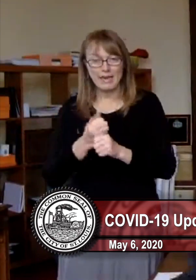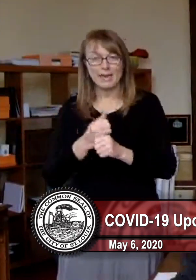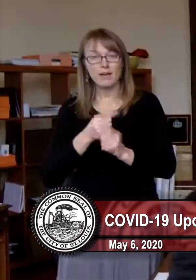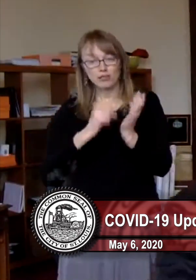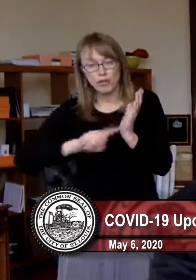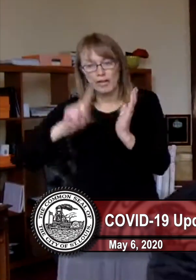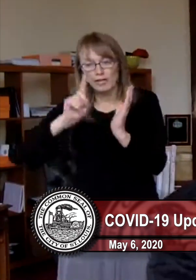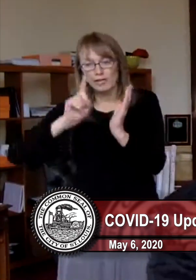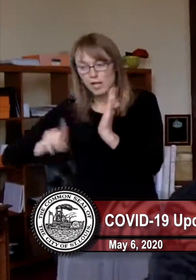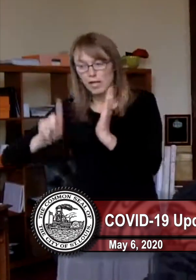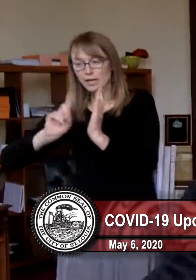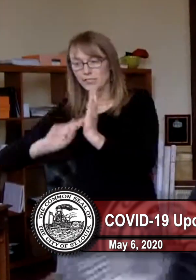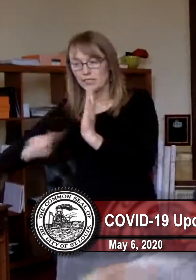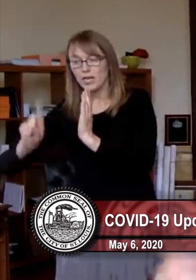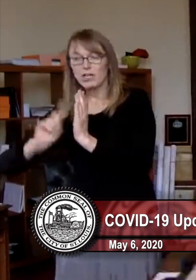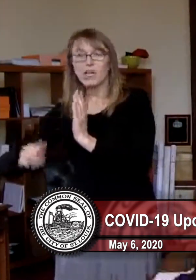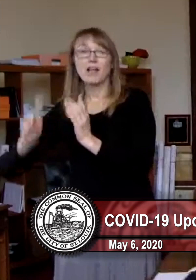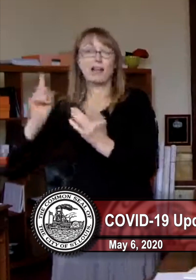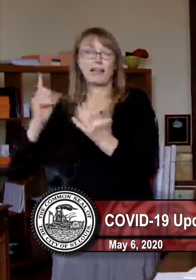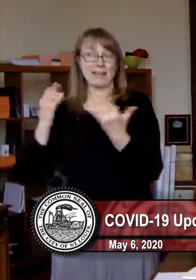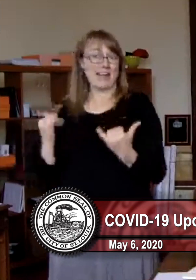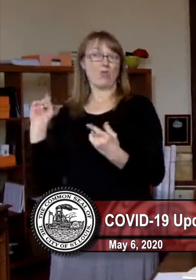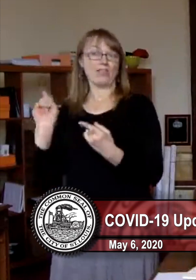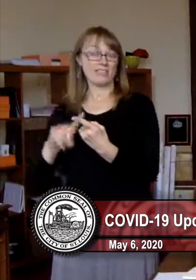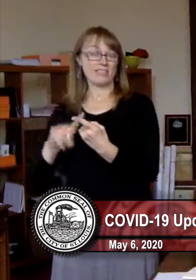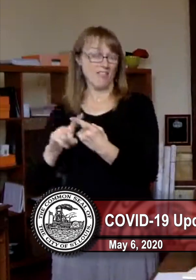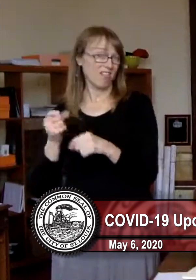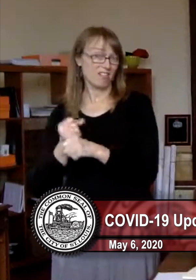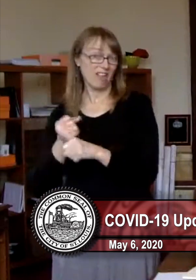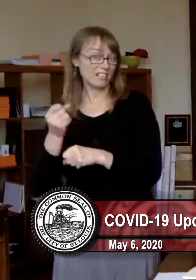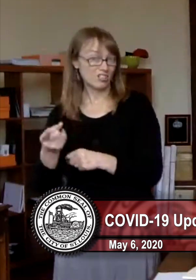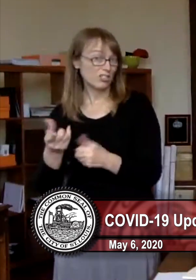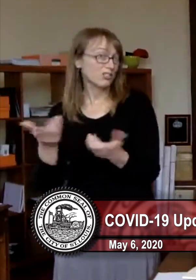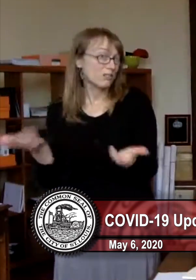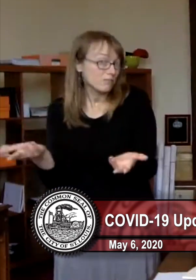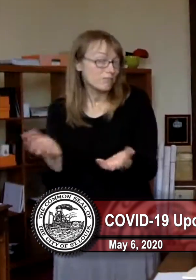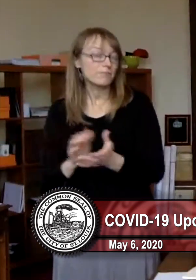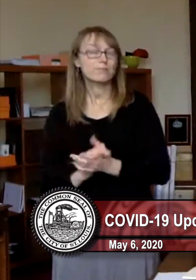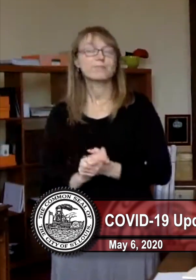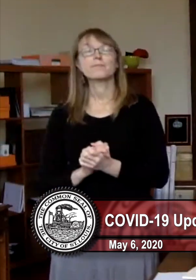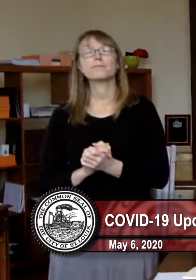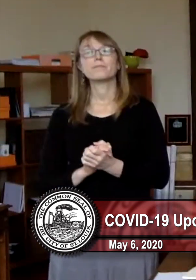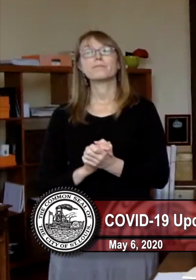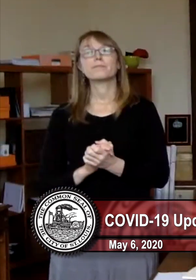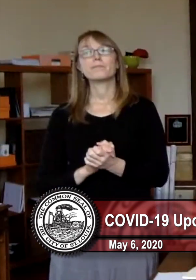business has the ability to begin reopening, there are some questions about whether this is